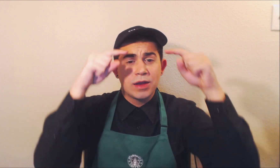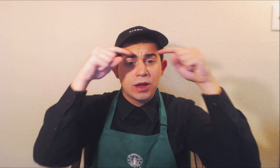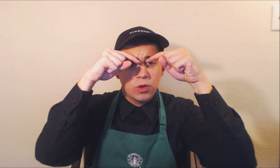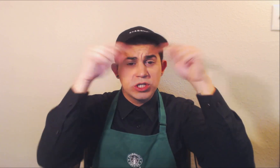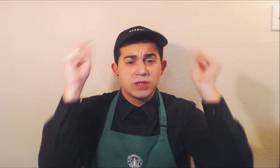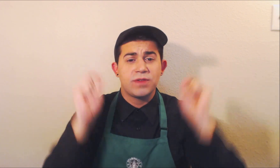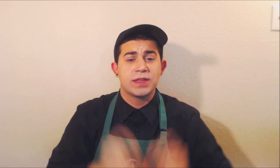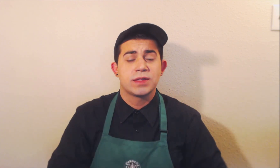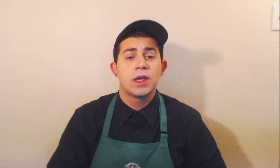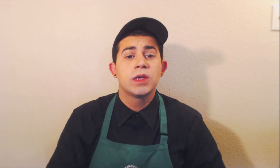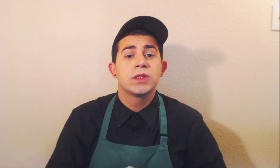and a question face.